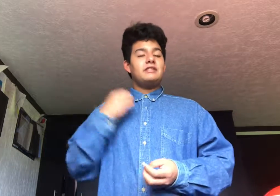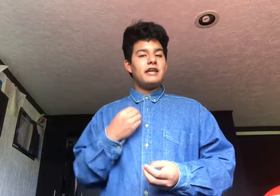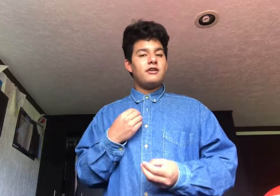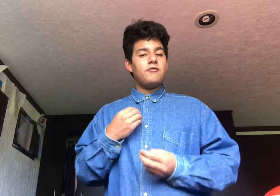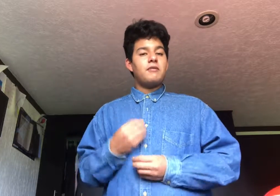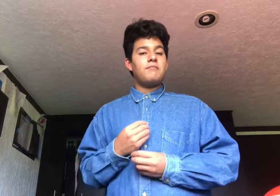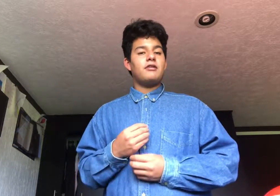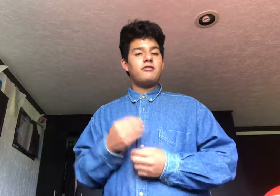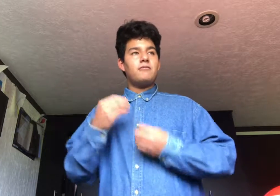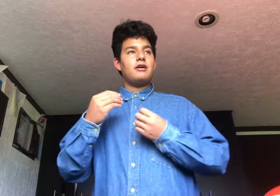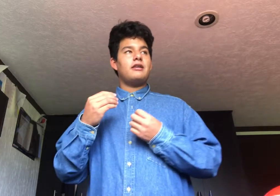imitate